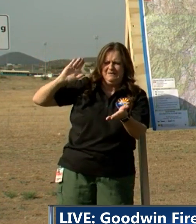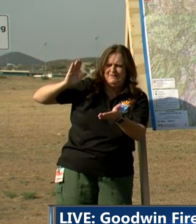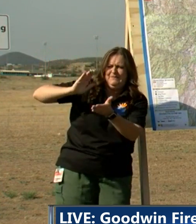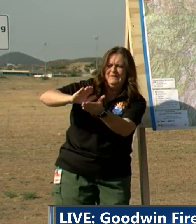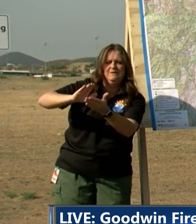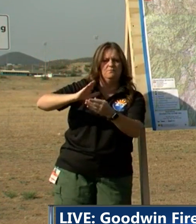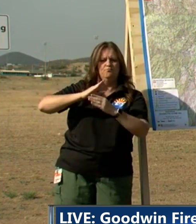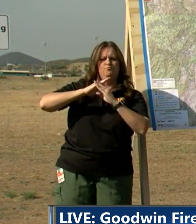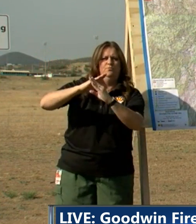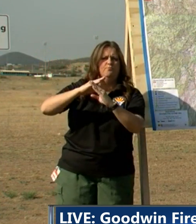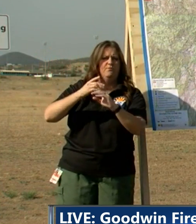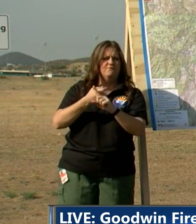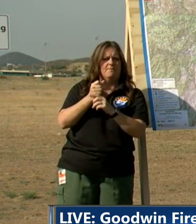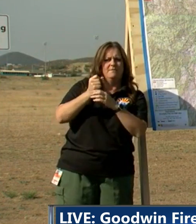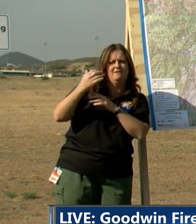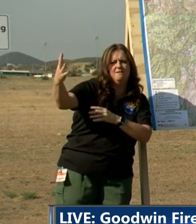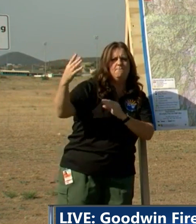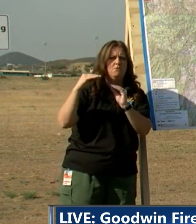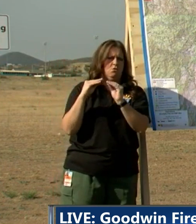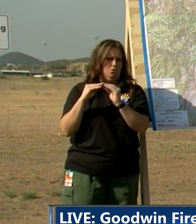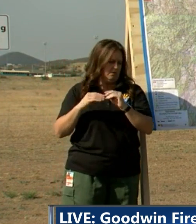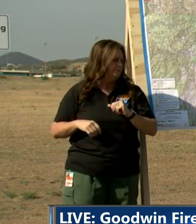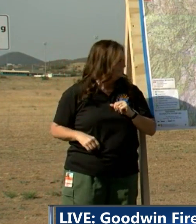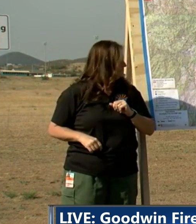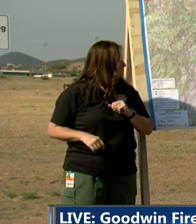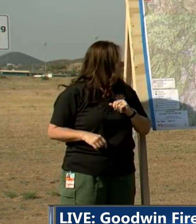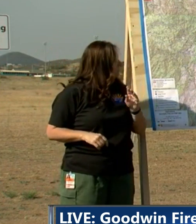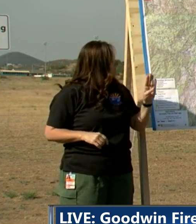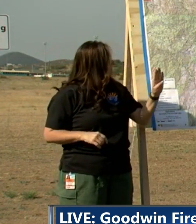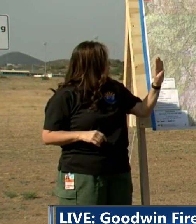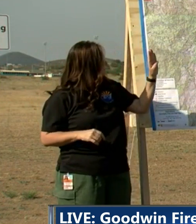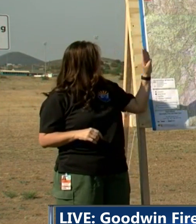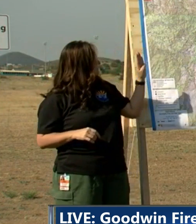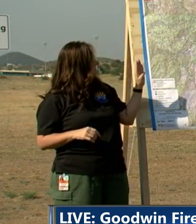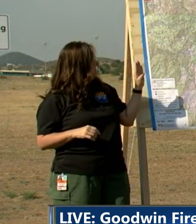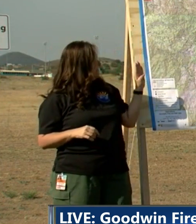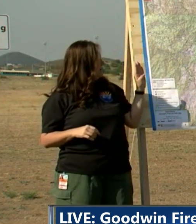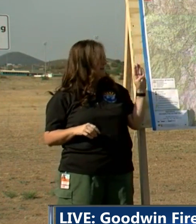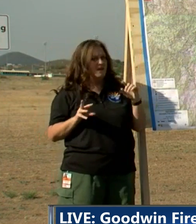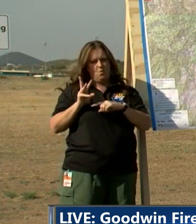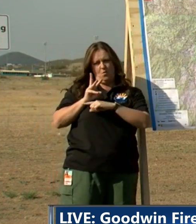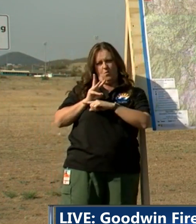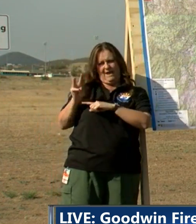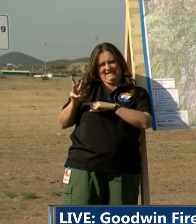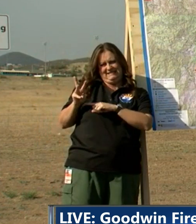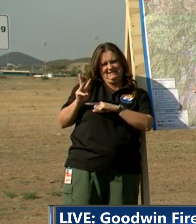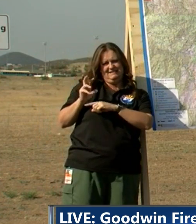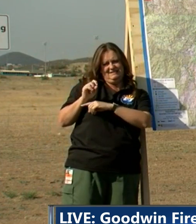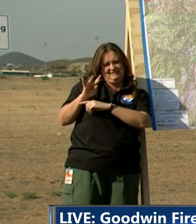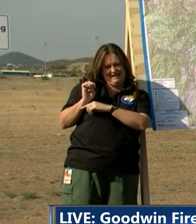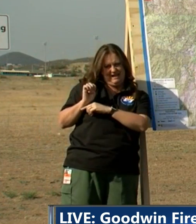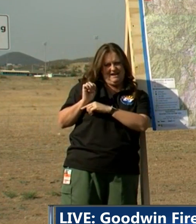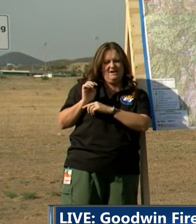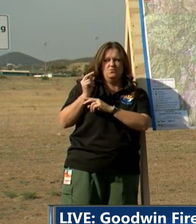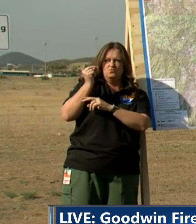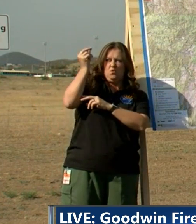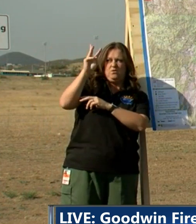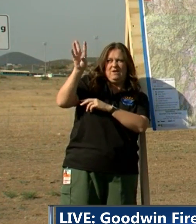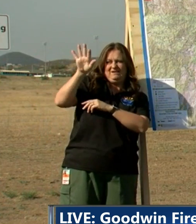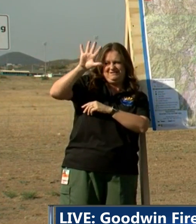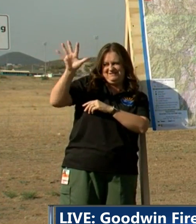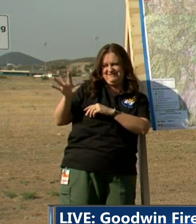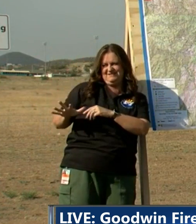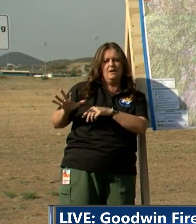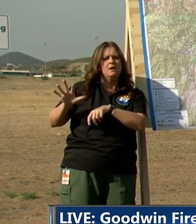where it's at. So that's looking pretty good. As you kind of come over to the west side, northwest side, and along the west side, that's where a lot